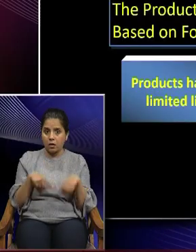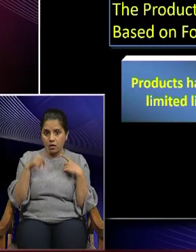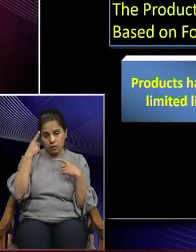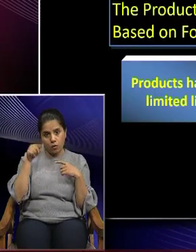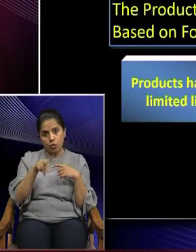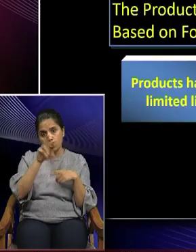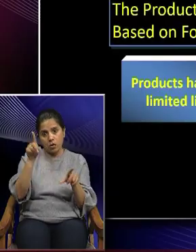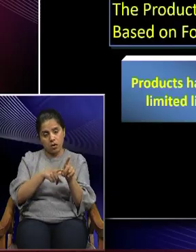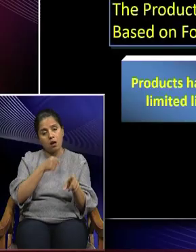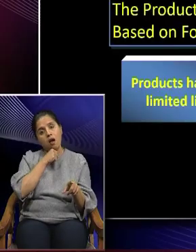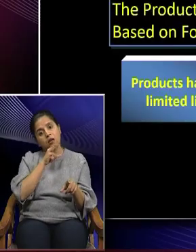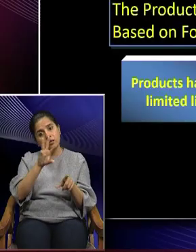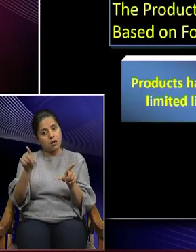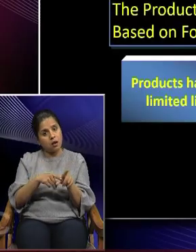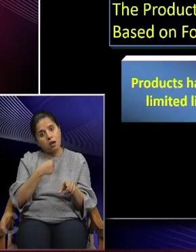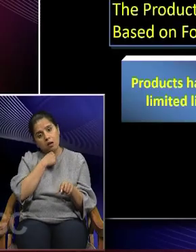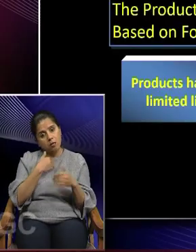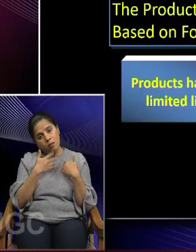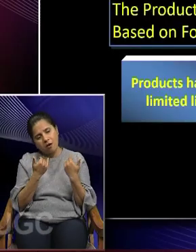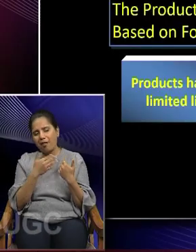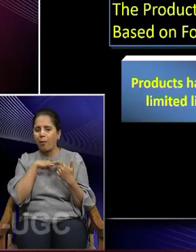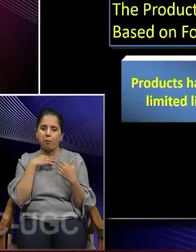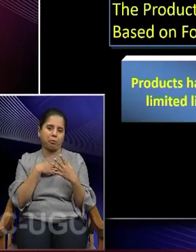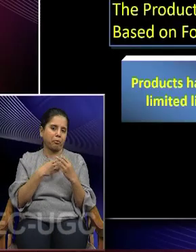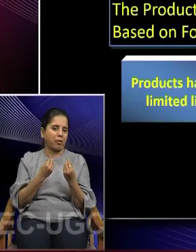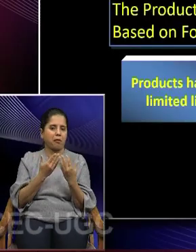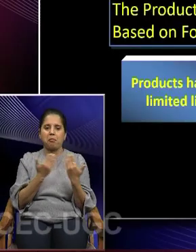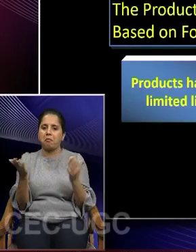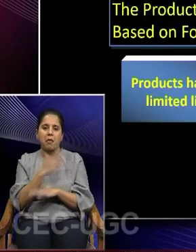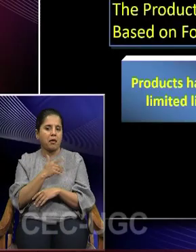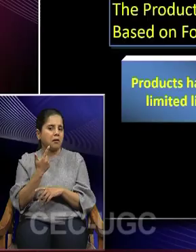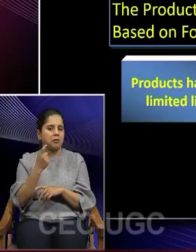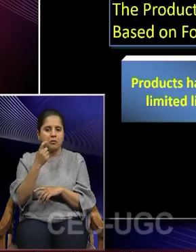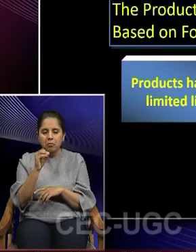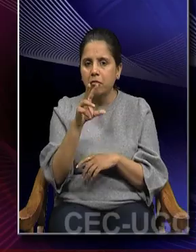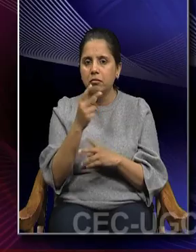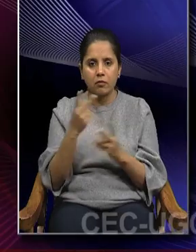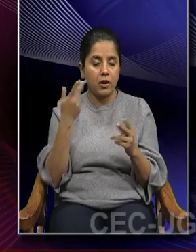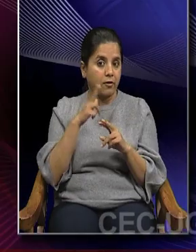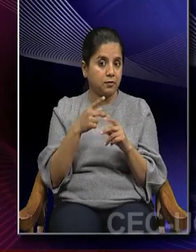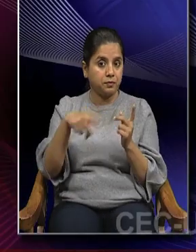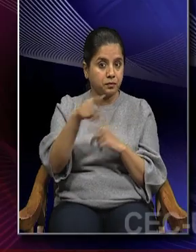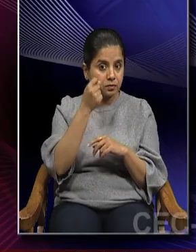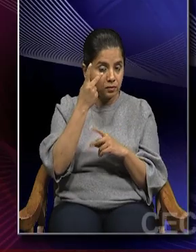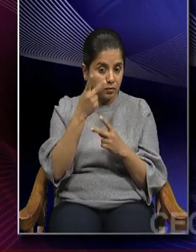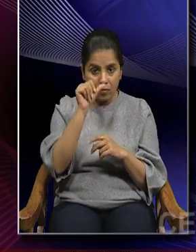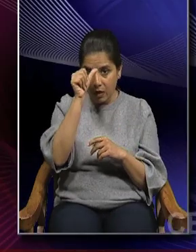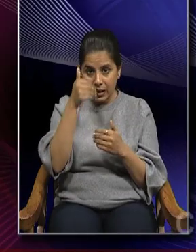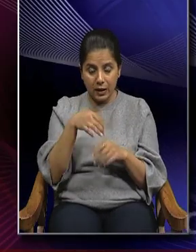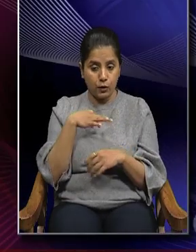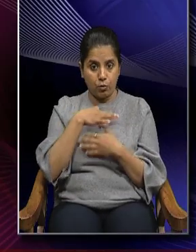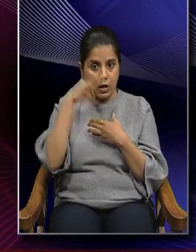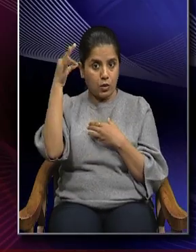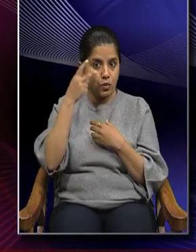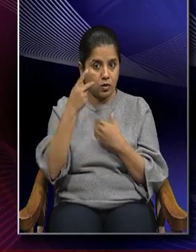200 years, 300 years, 500 years. If we go to Indian understanding Indian spirituality,